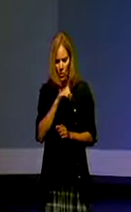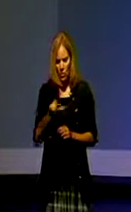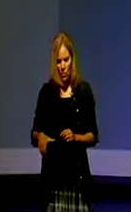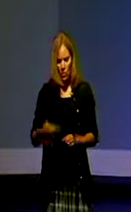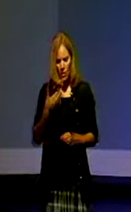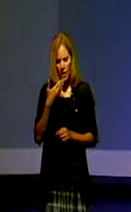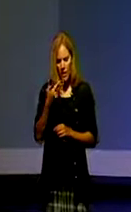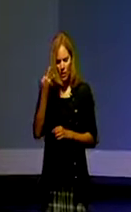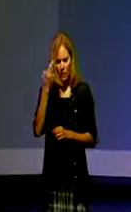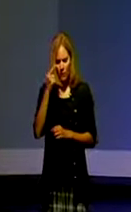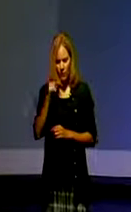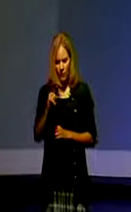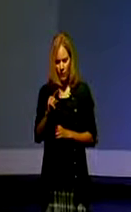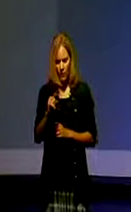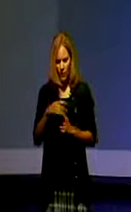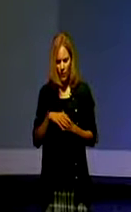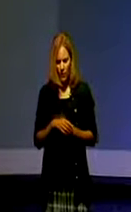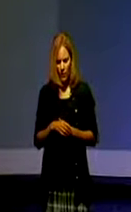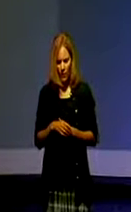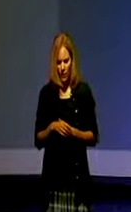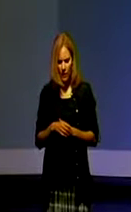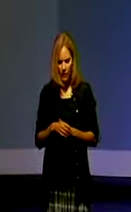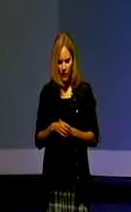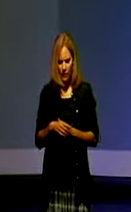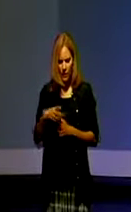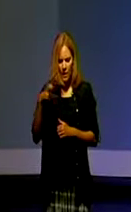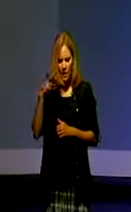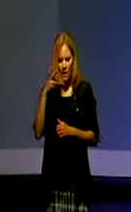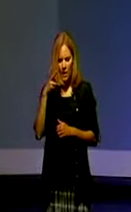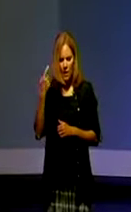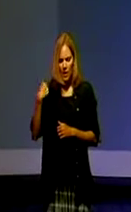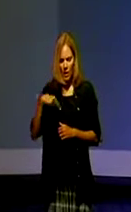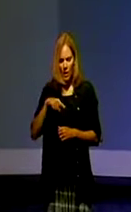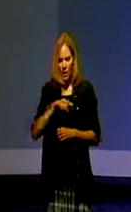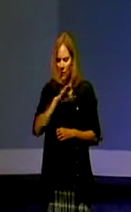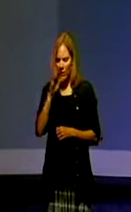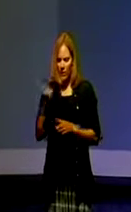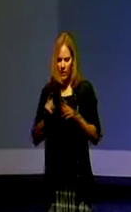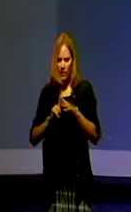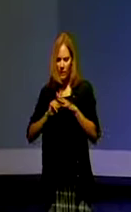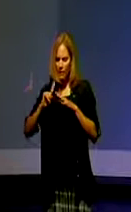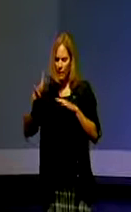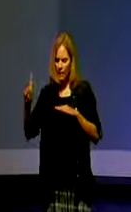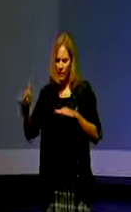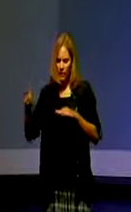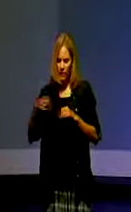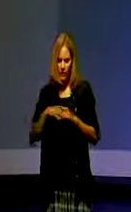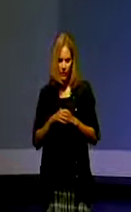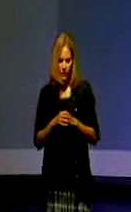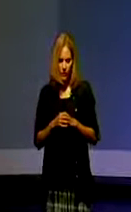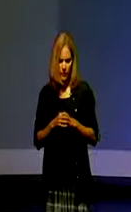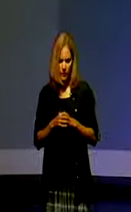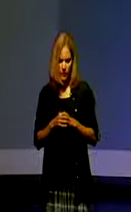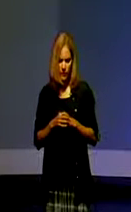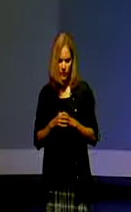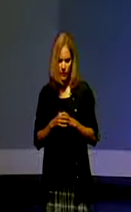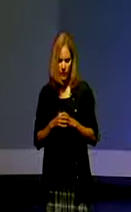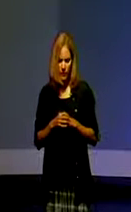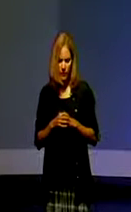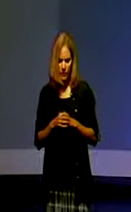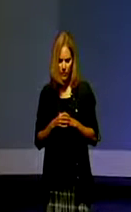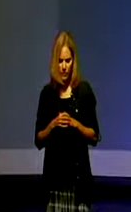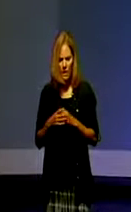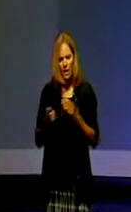you for hearing us, for never leaving us. And Lord, we do come to